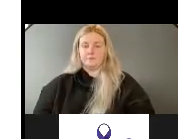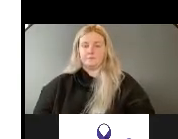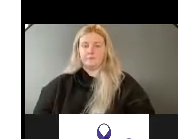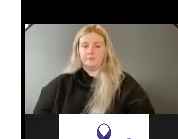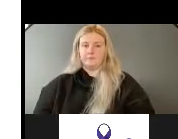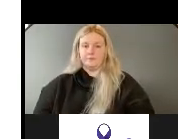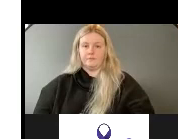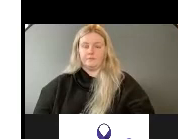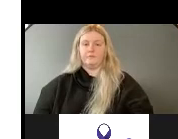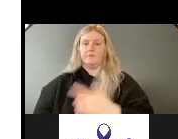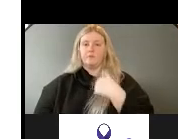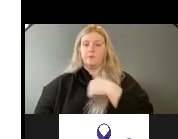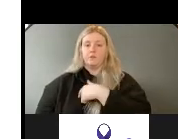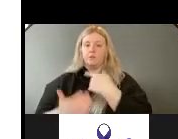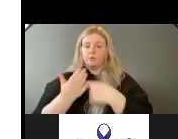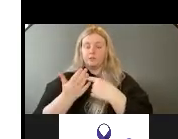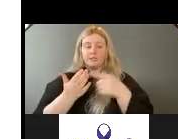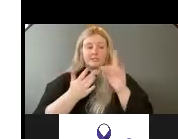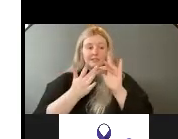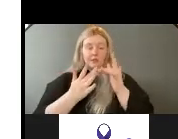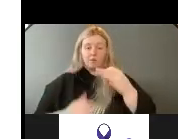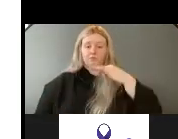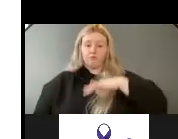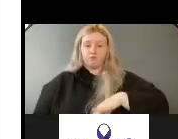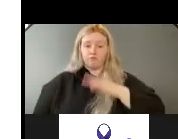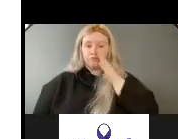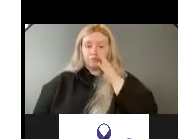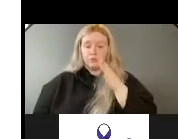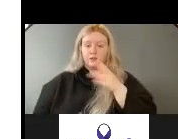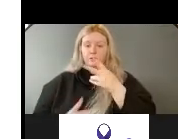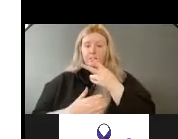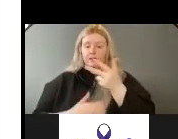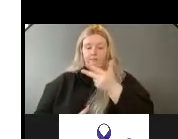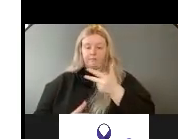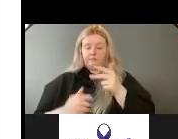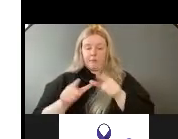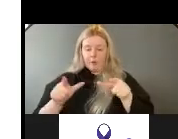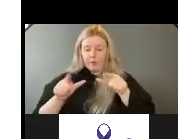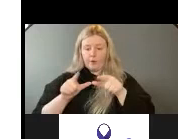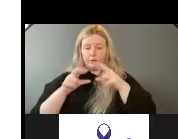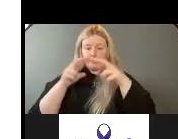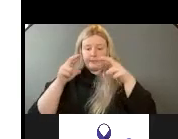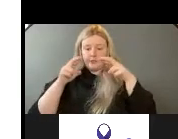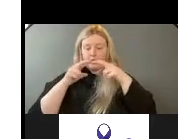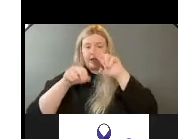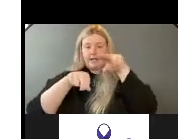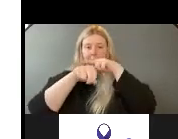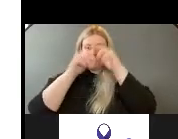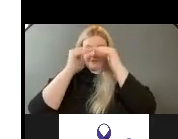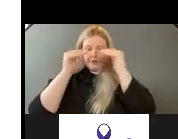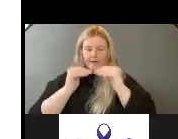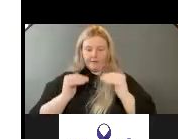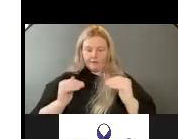great value that these networks bring at the local, regional, and national levels. And, you know, the idea of being able